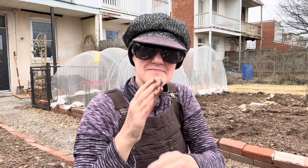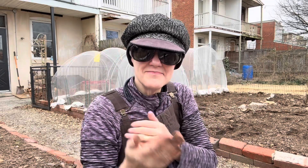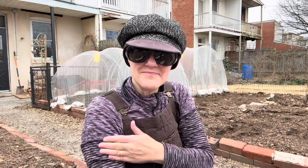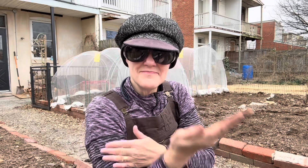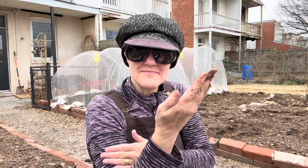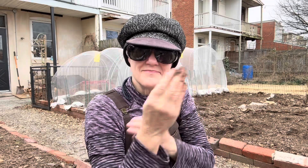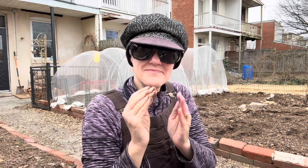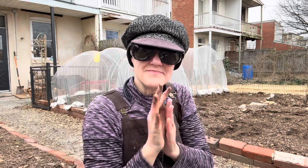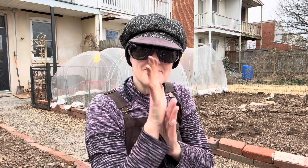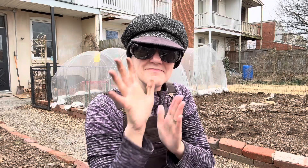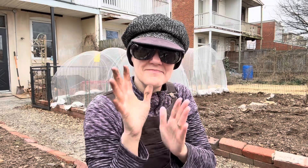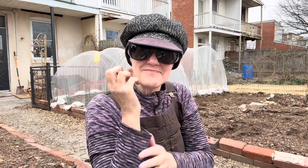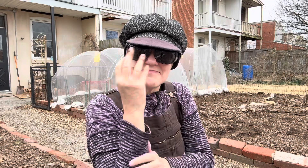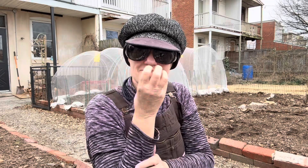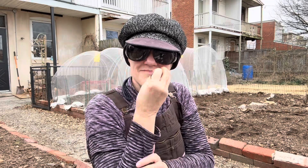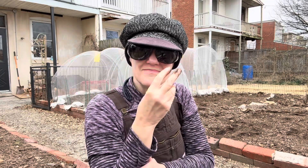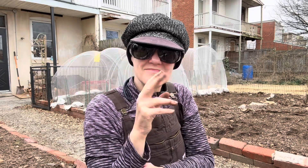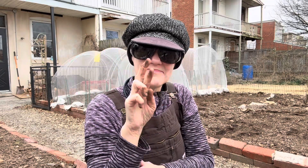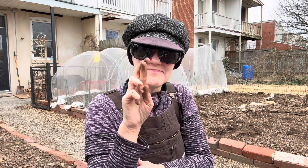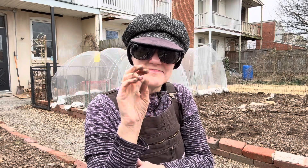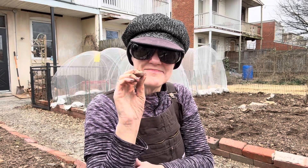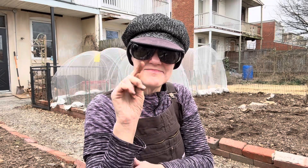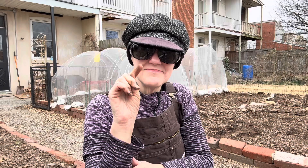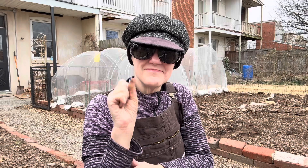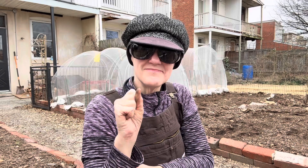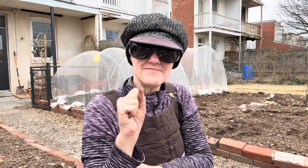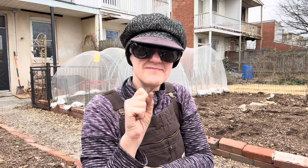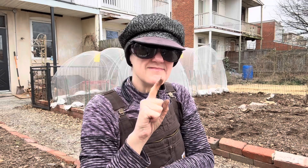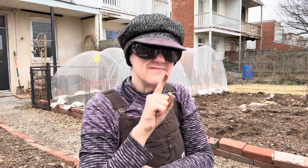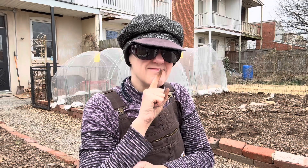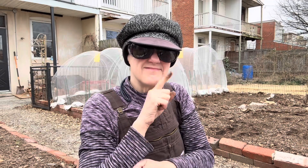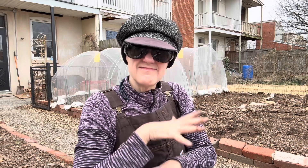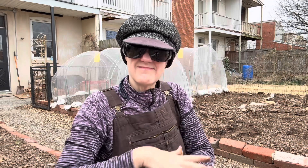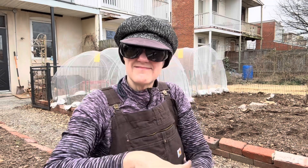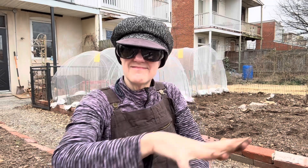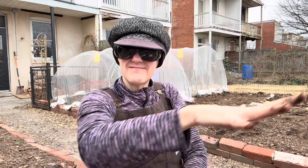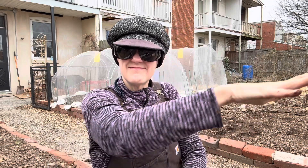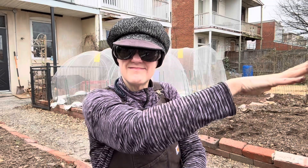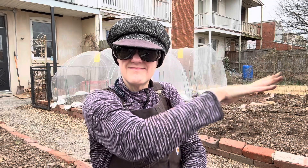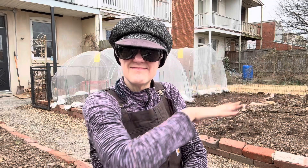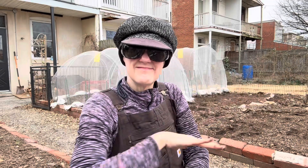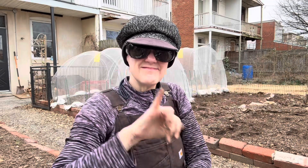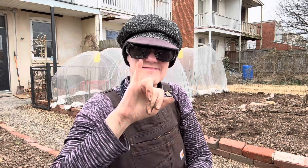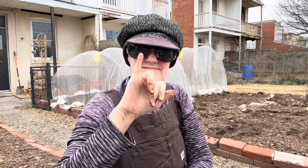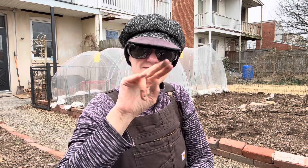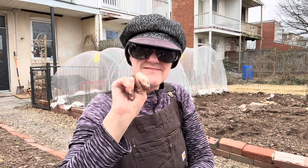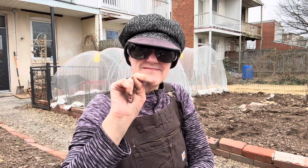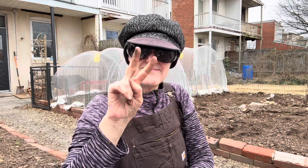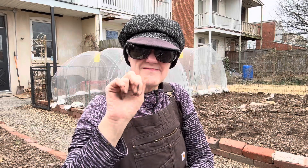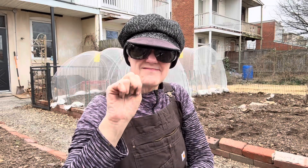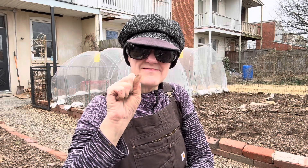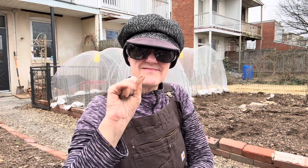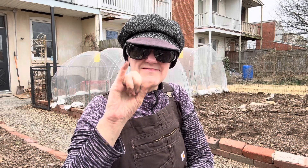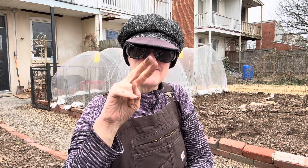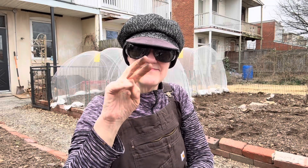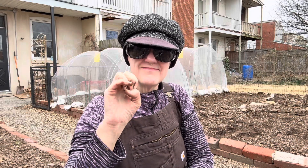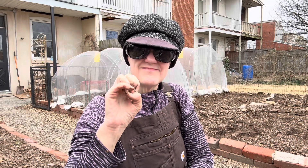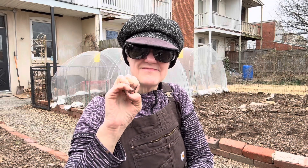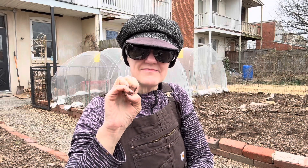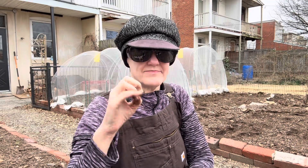Biggest reason I sheet mulch in the garden is to block the morning glory vines. They are all over this garden